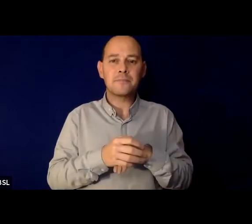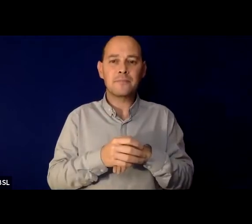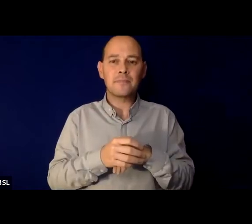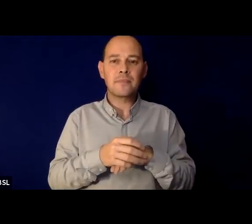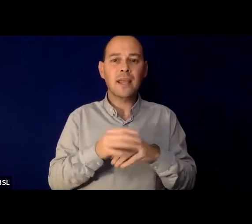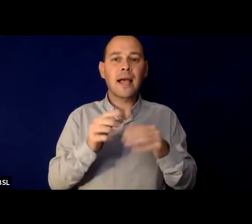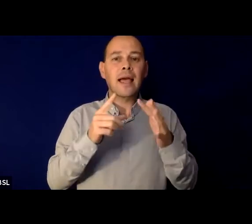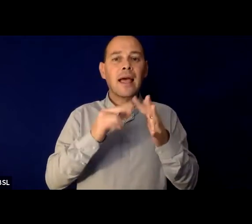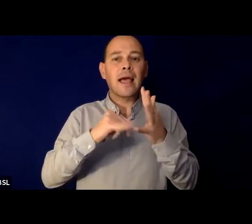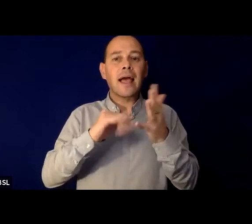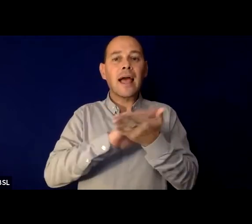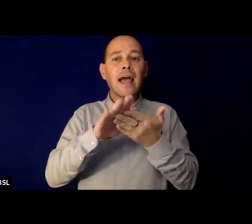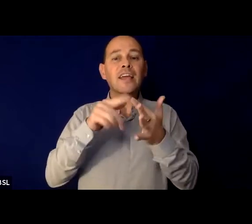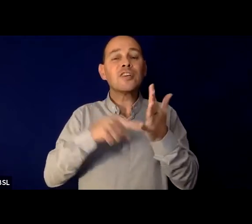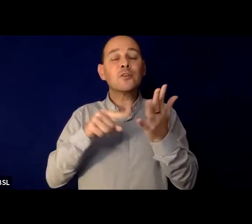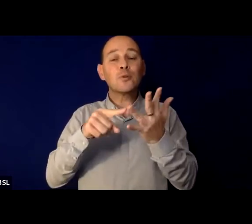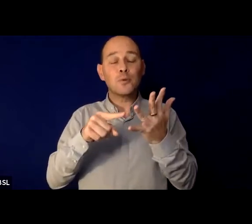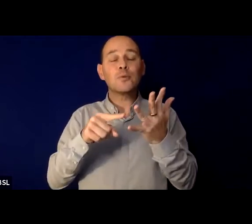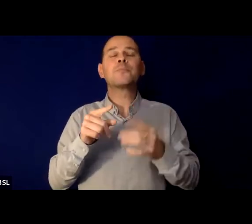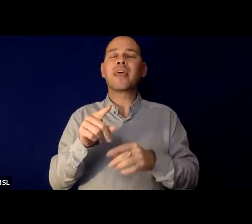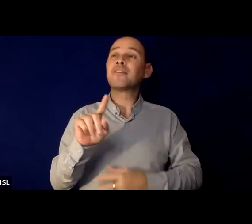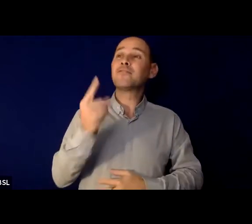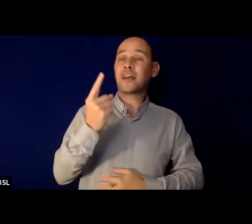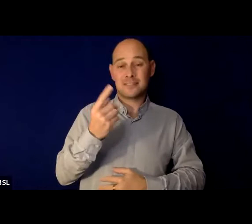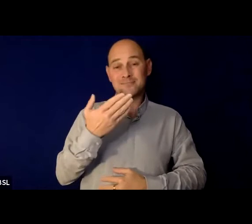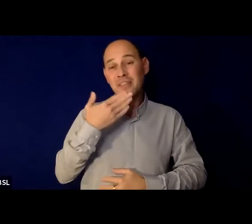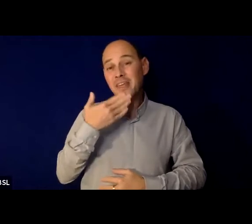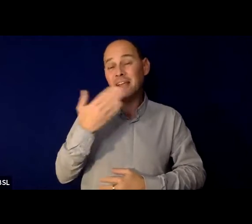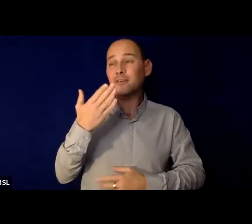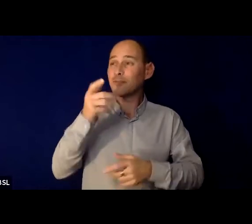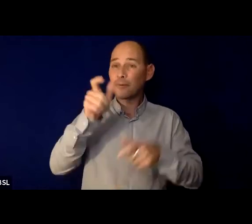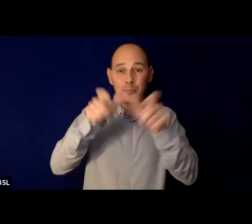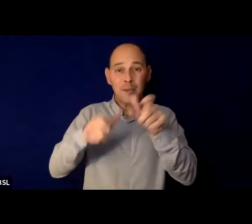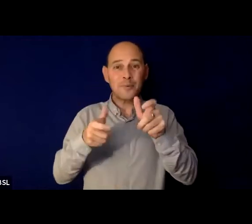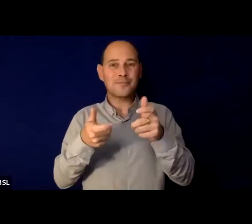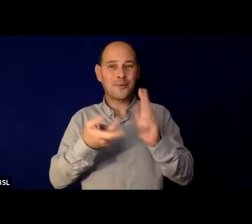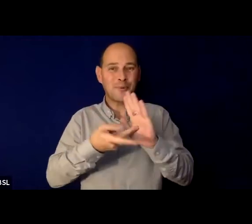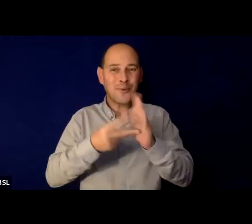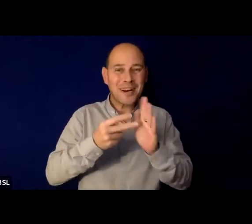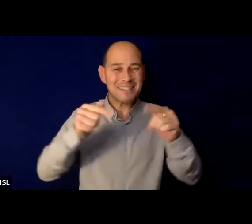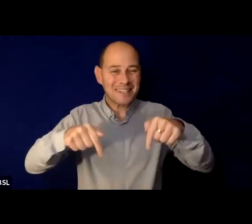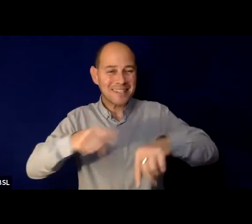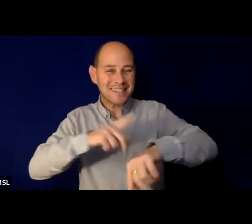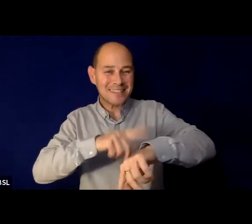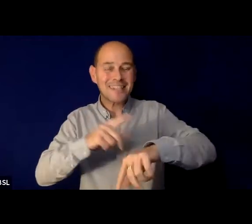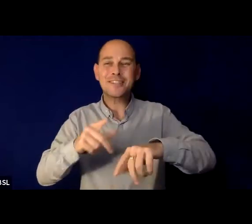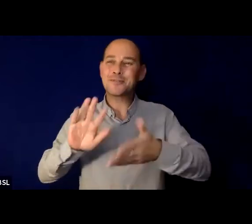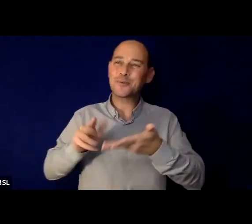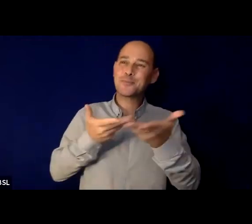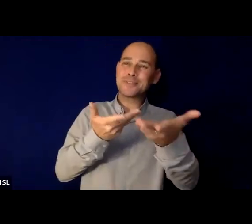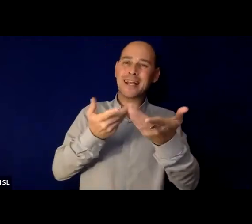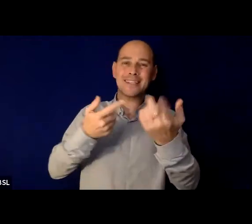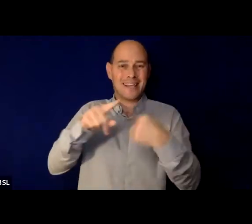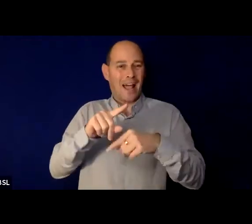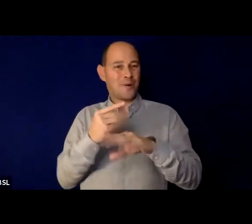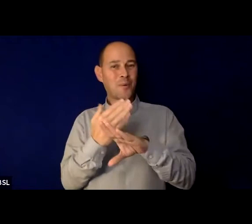First of all, I would like to appreciate, the organizer of this session, so that we can present our